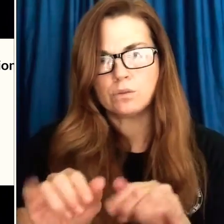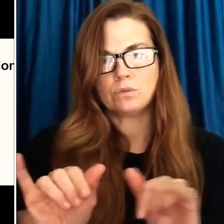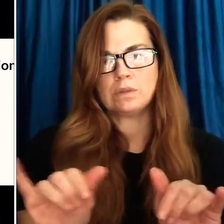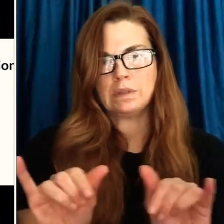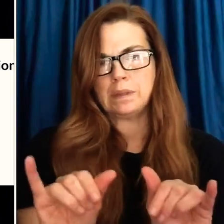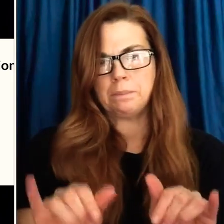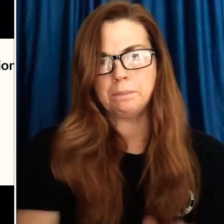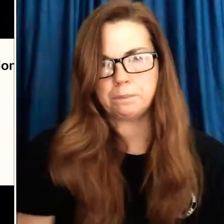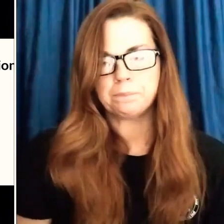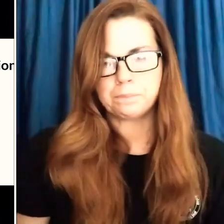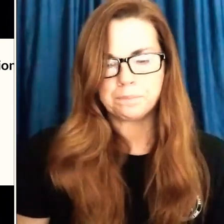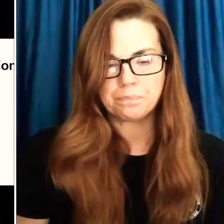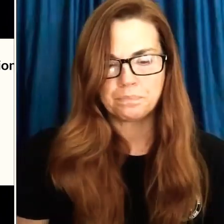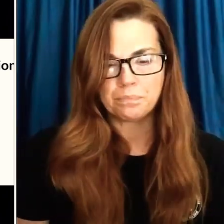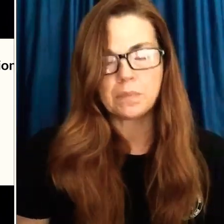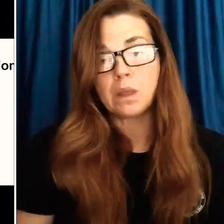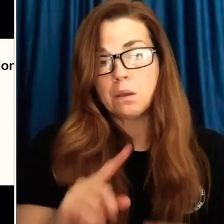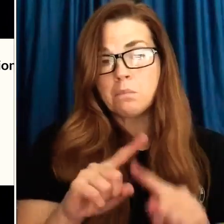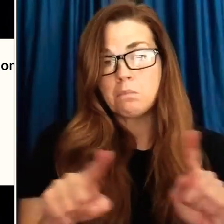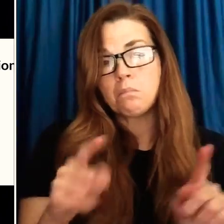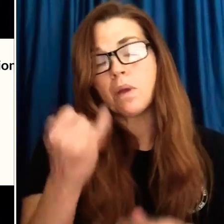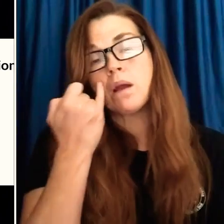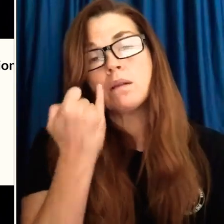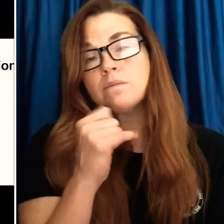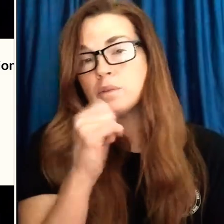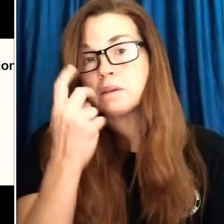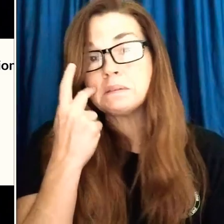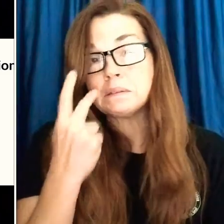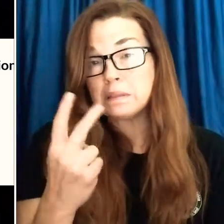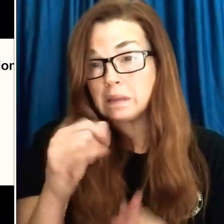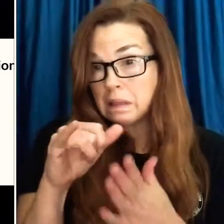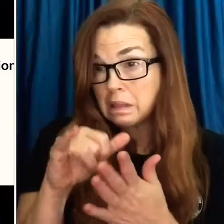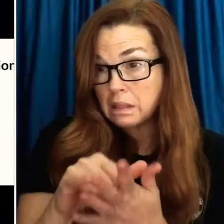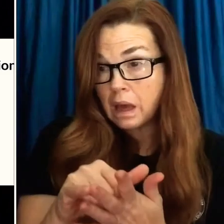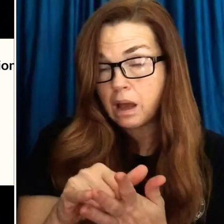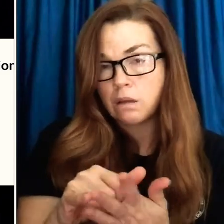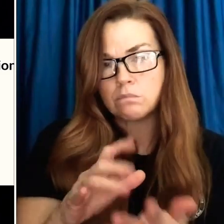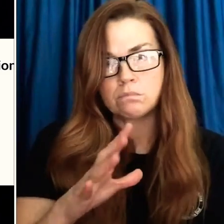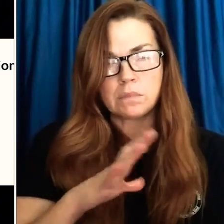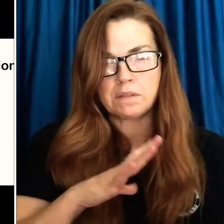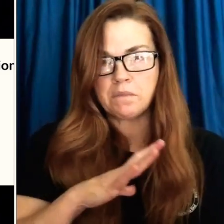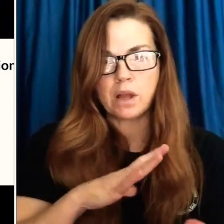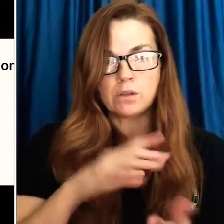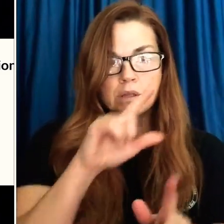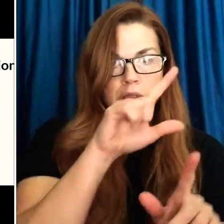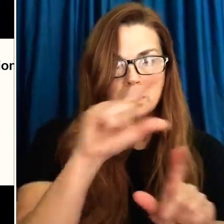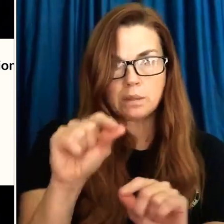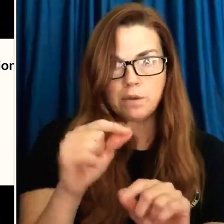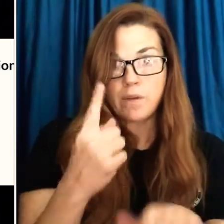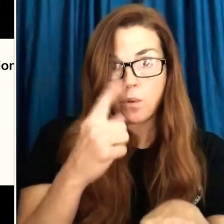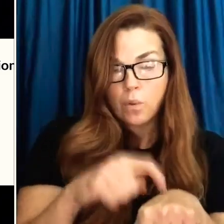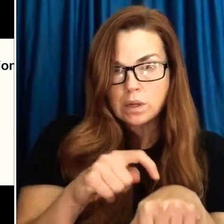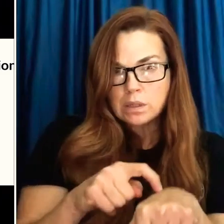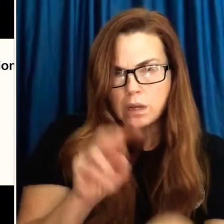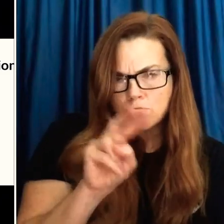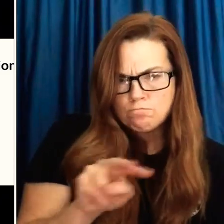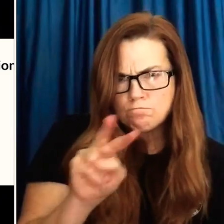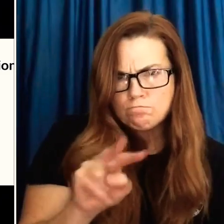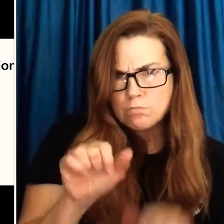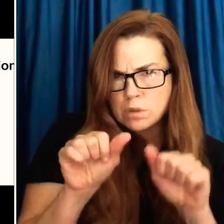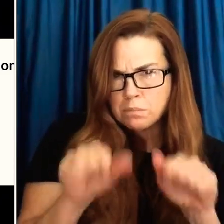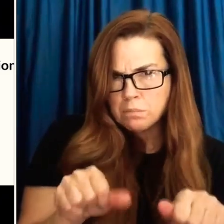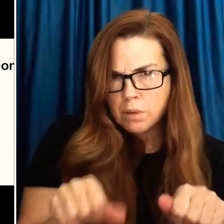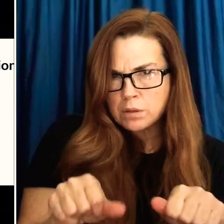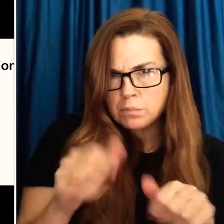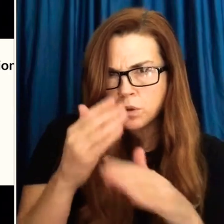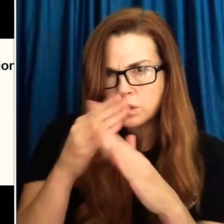me the same end result. It's just if you didn't see that we could divide by 4 at the end, then you just need to make sure. If you simplify once, you need to